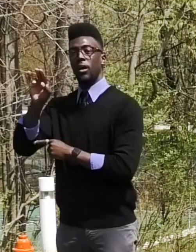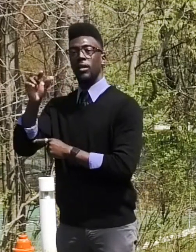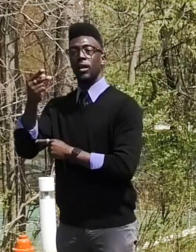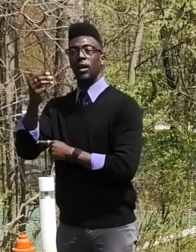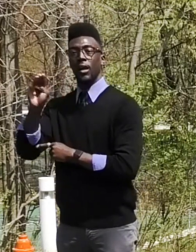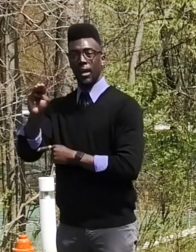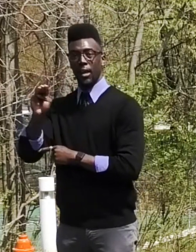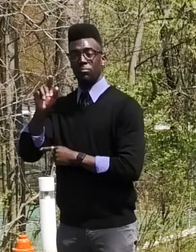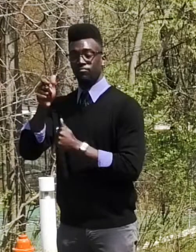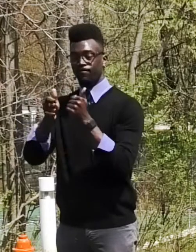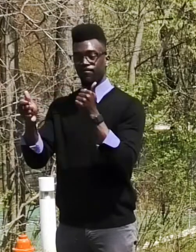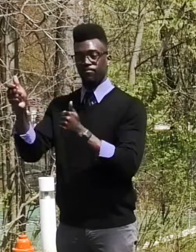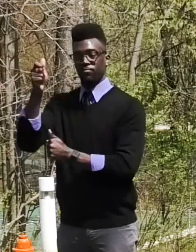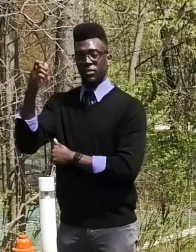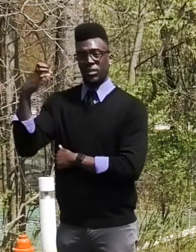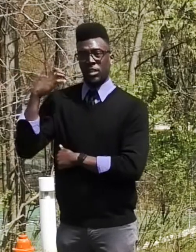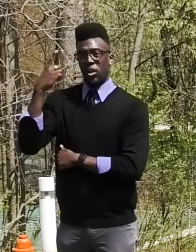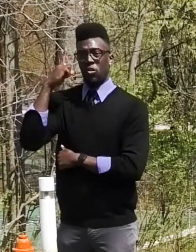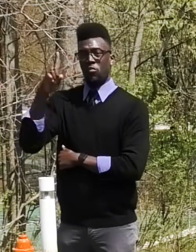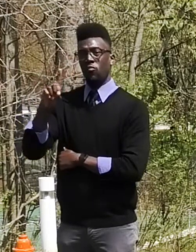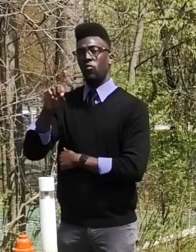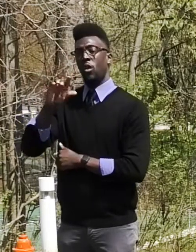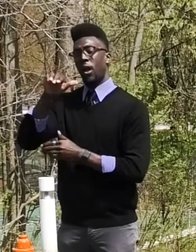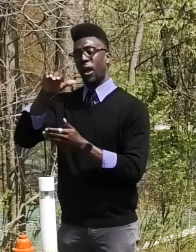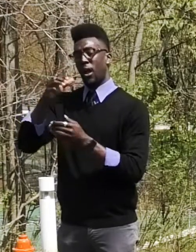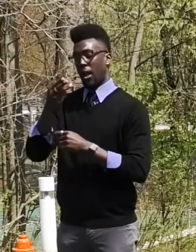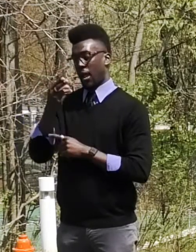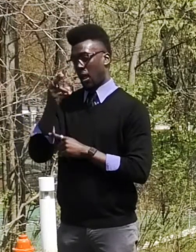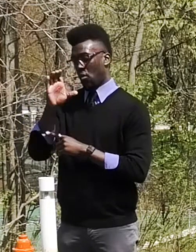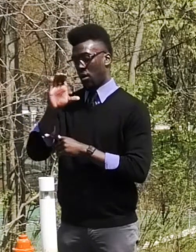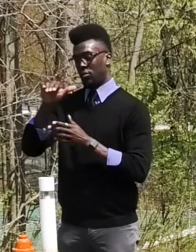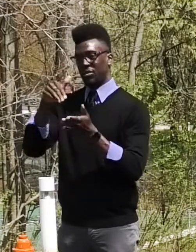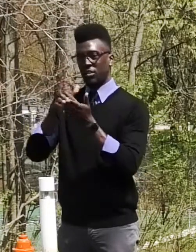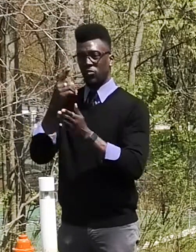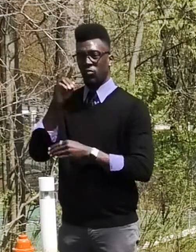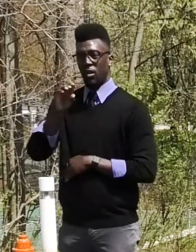County Center for African American Culture. Dr. Cunningham.